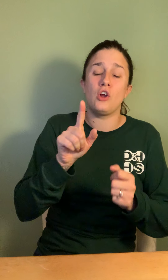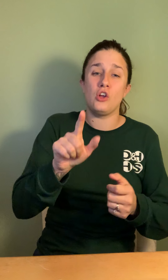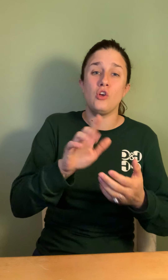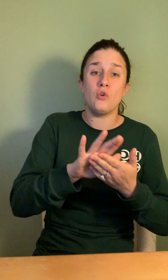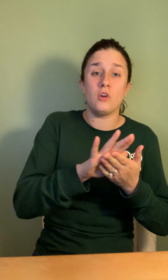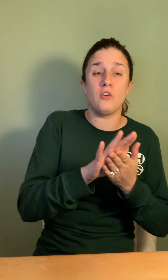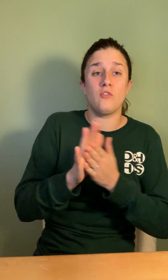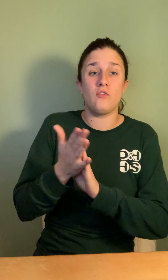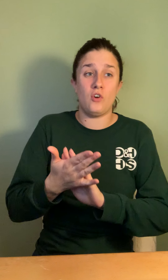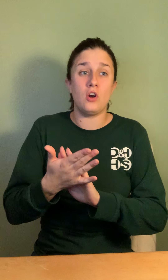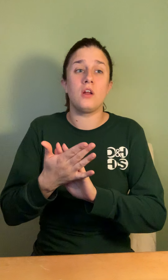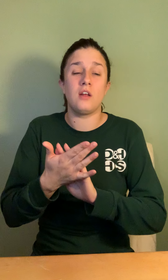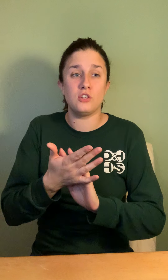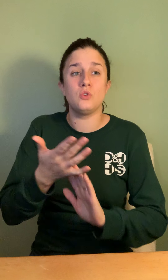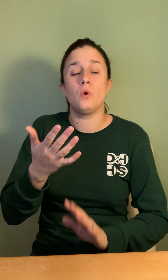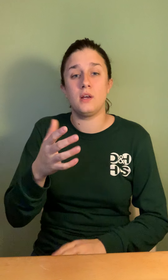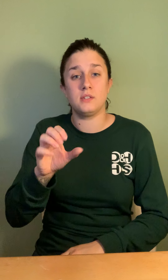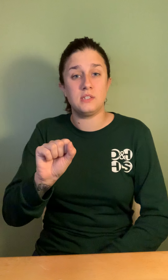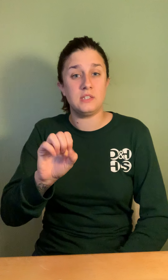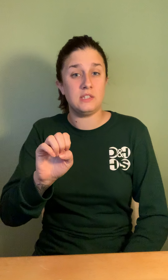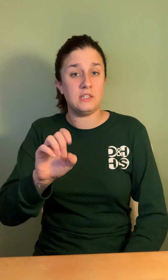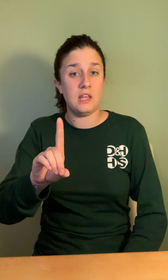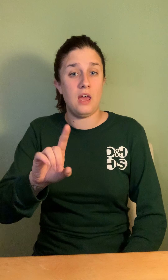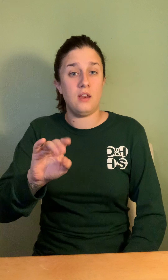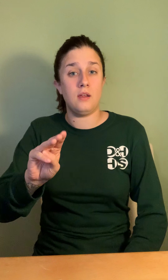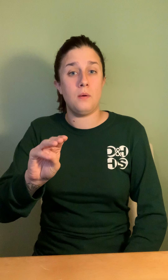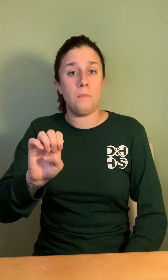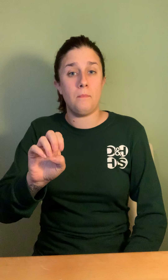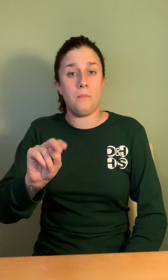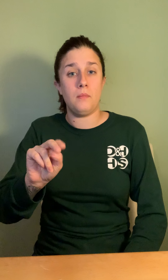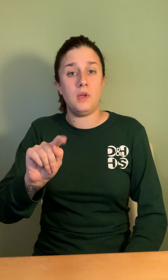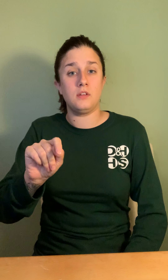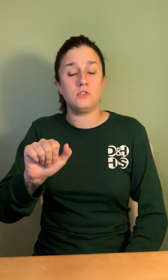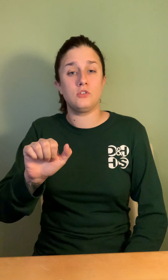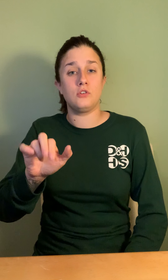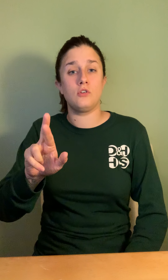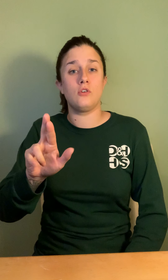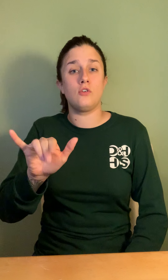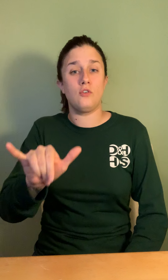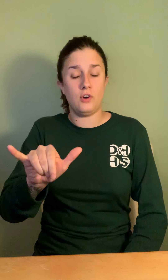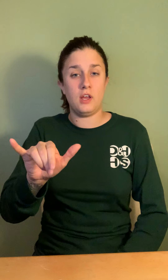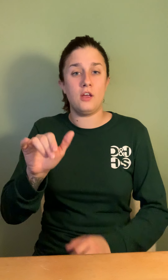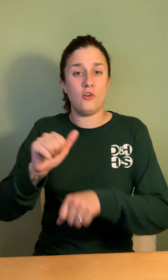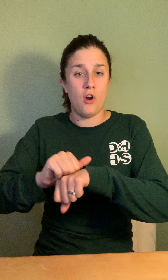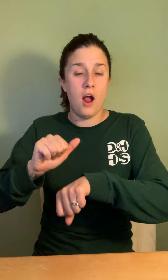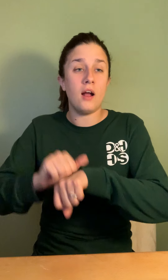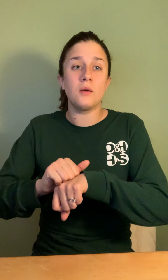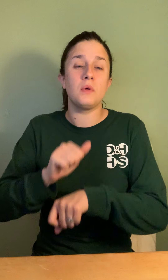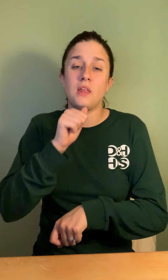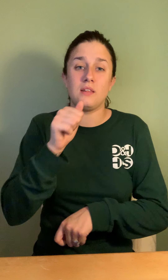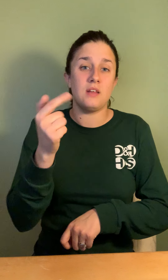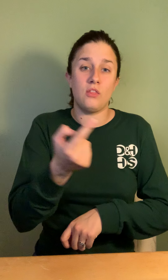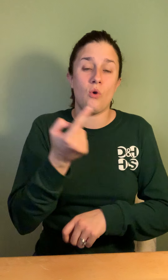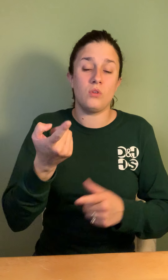igneous rock into a sedimentary rock. But that's not the only thing that can happen to our igneous